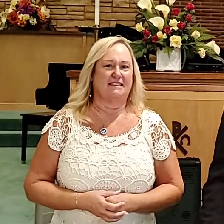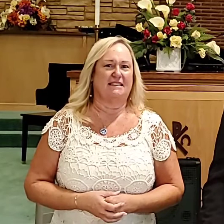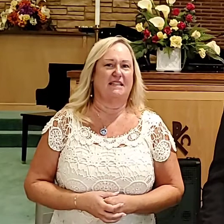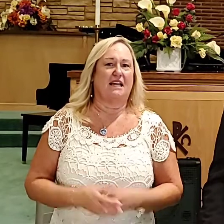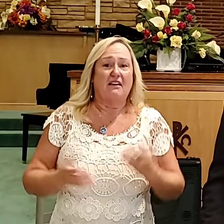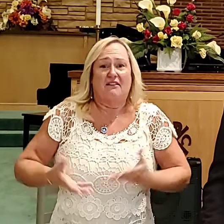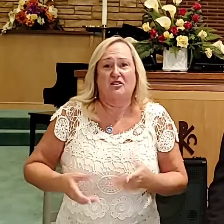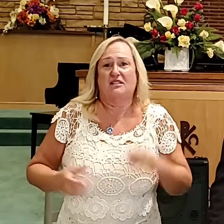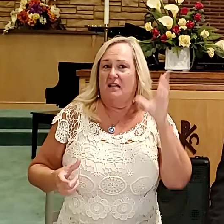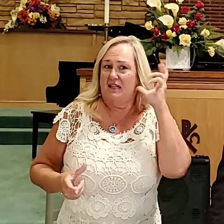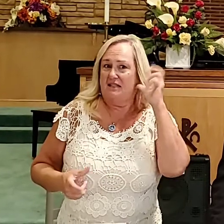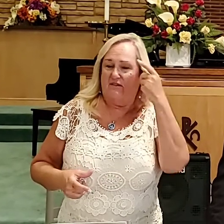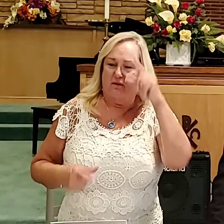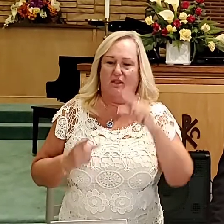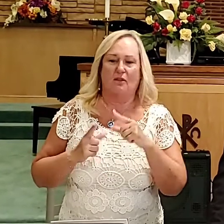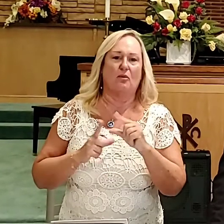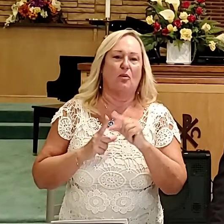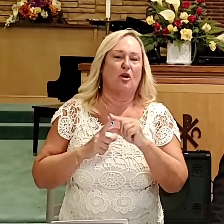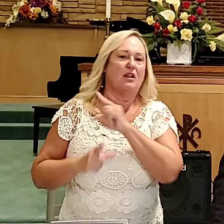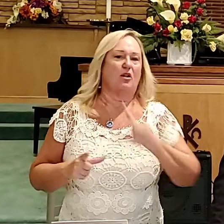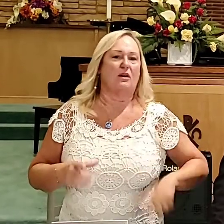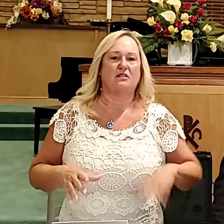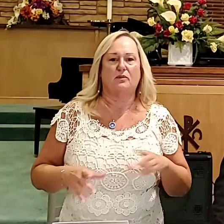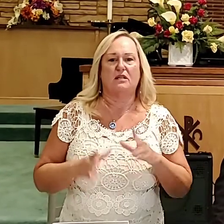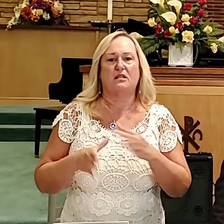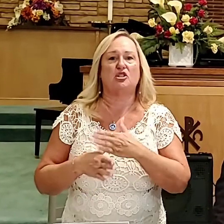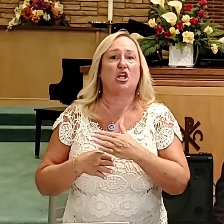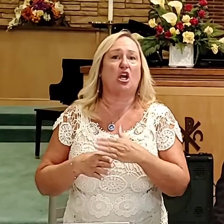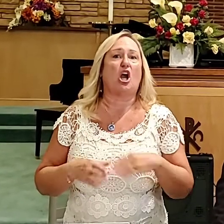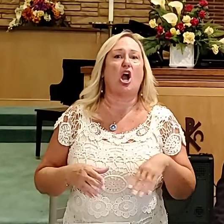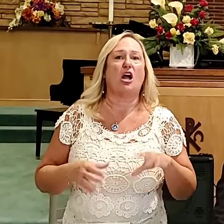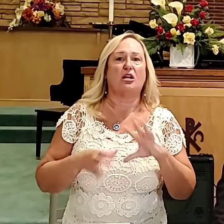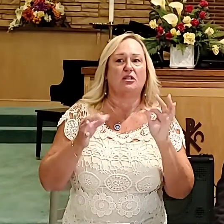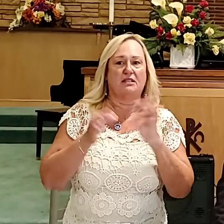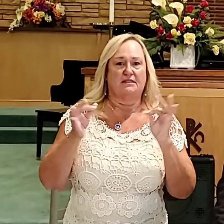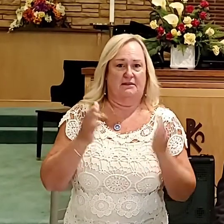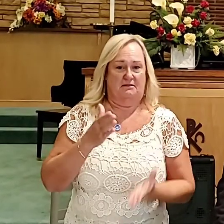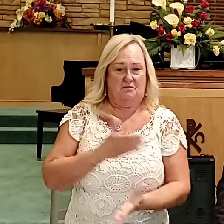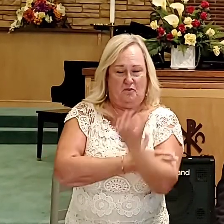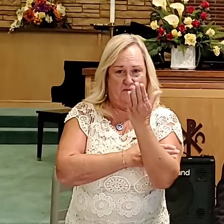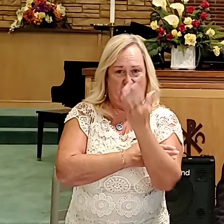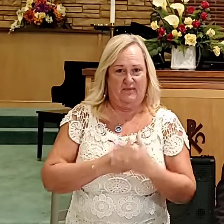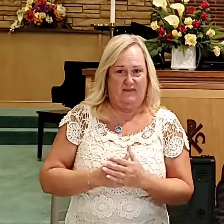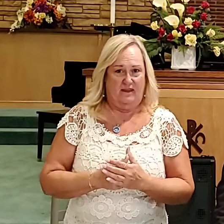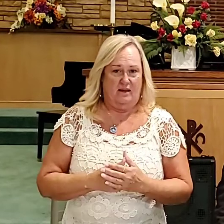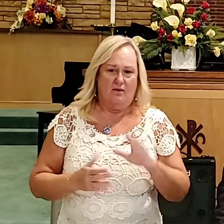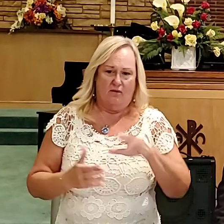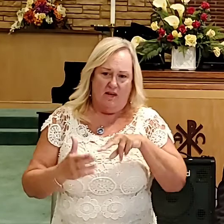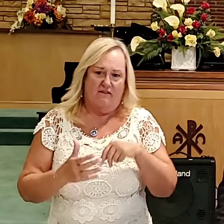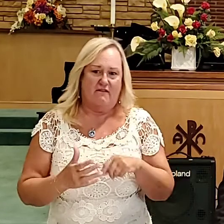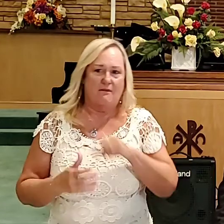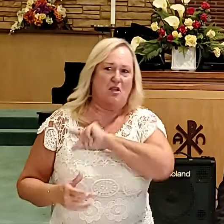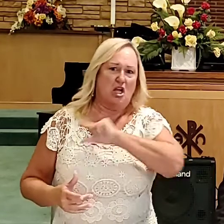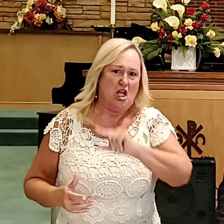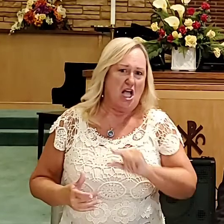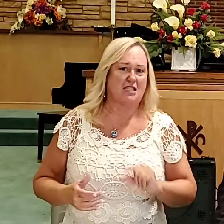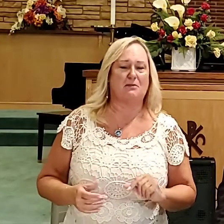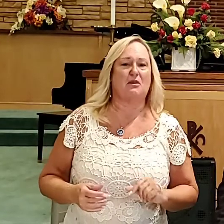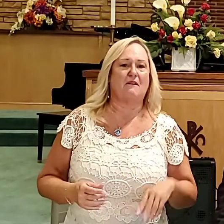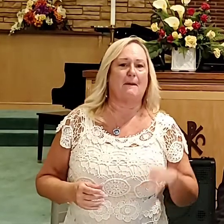I invite you to listen for the word of the Lord as we share our scripture lesson this morning, reading from the Gospel of